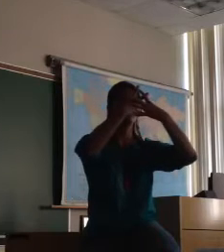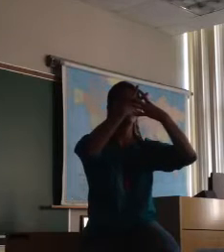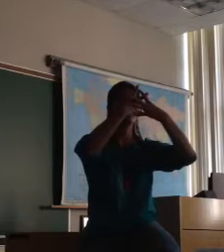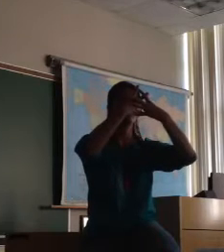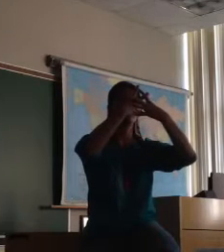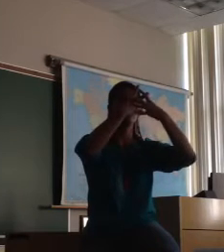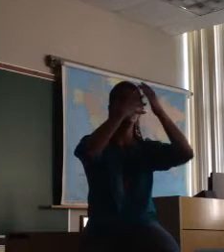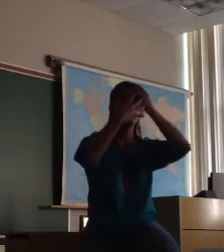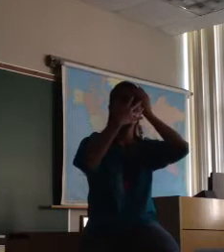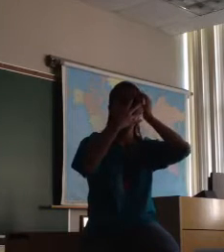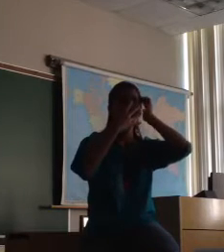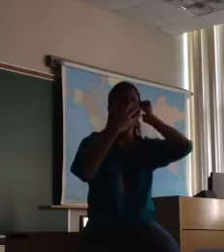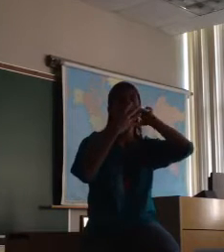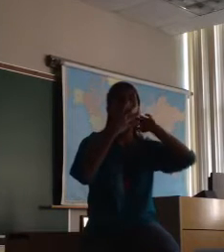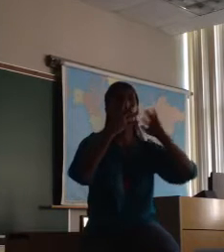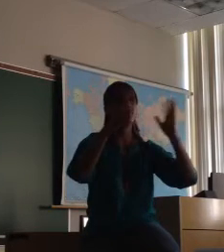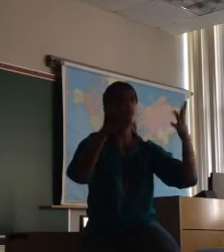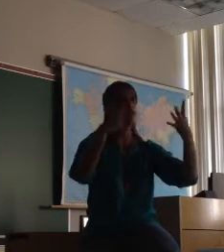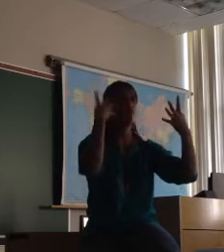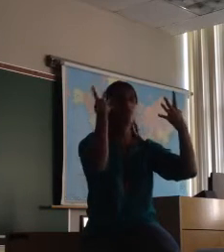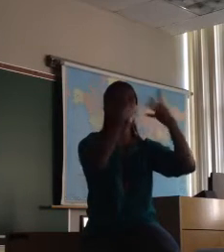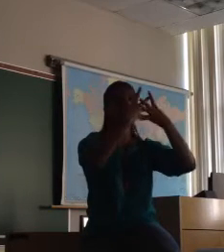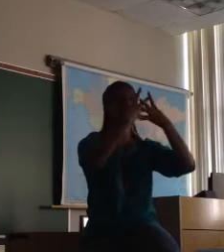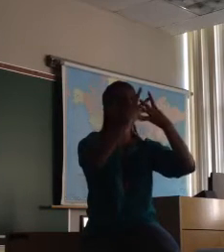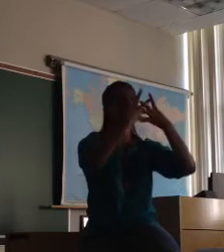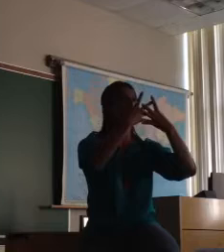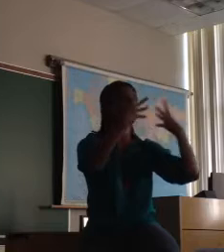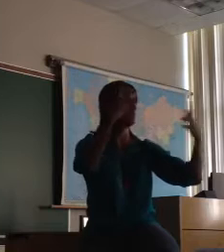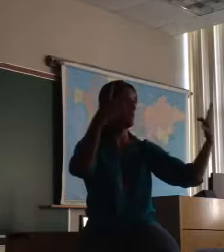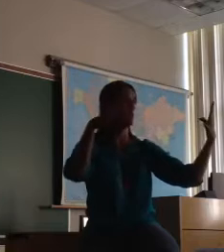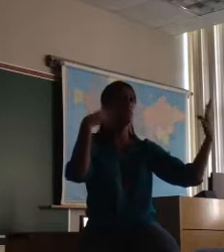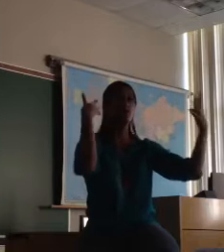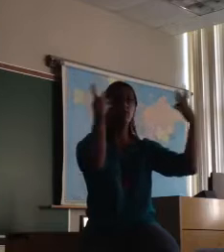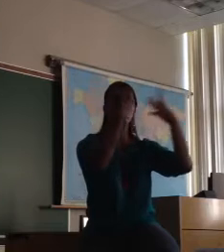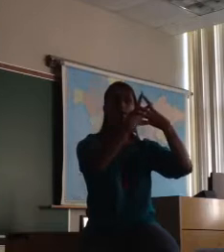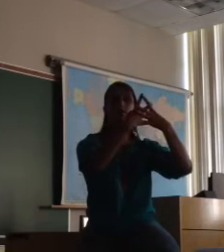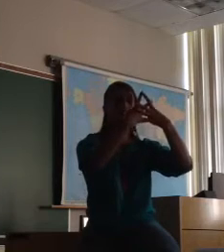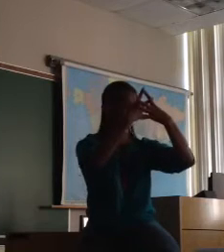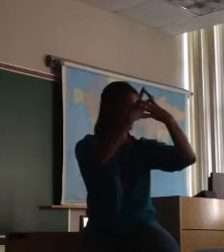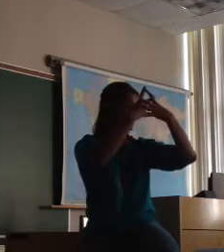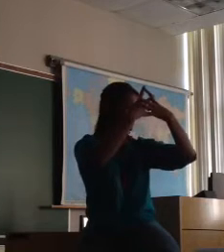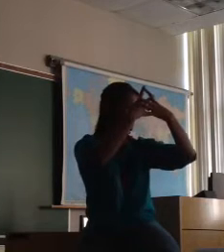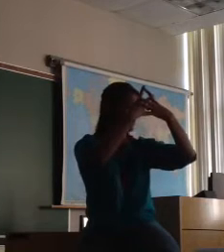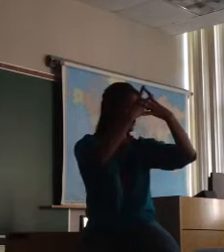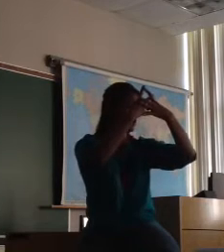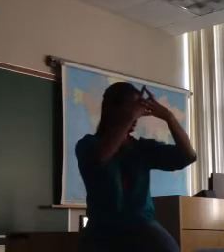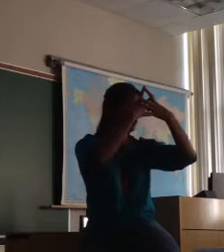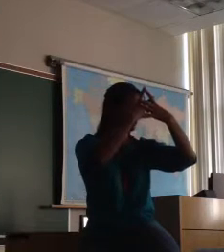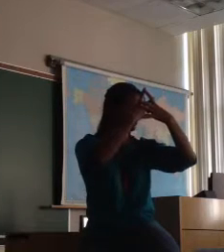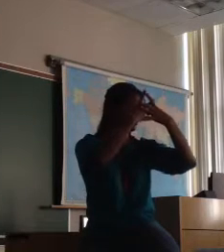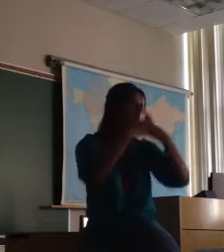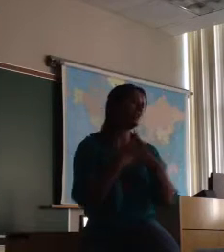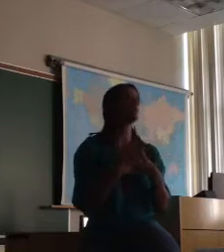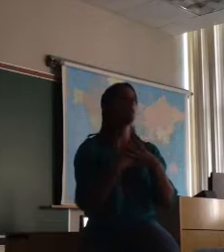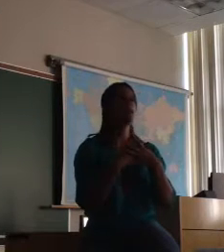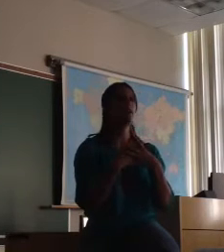Just classifier, four finger. Classifier, 4 fingers. B. Put your fingers in. B. She has them kind of down